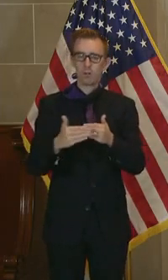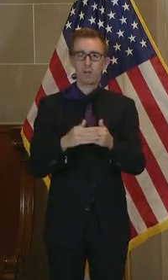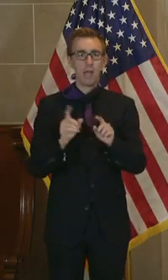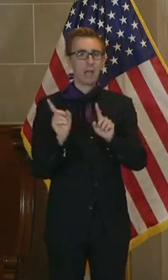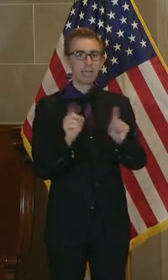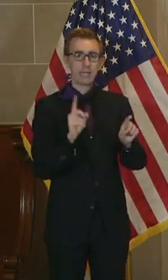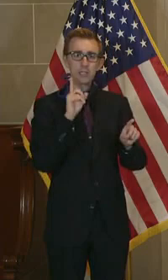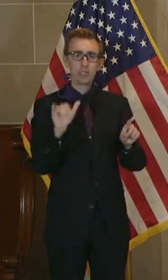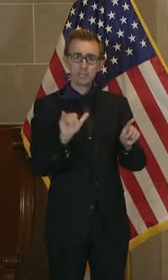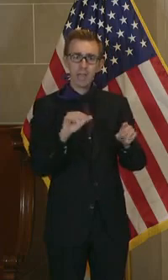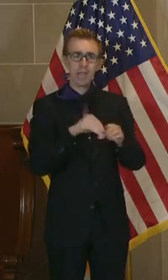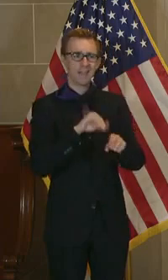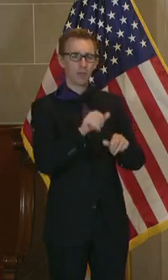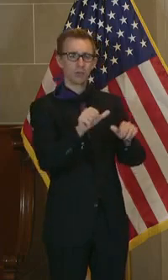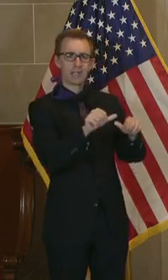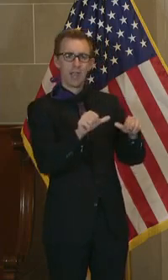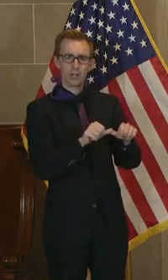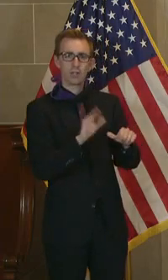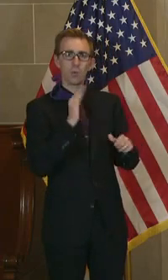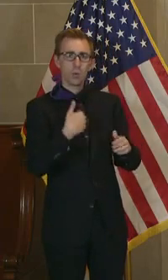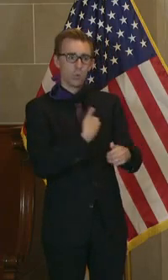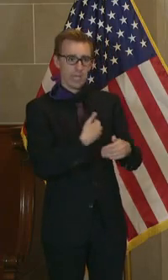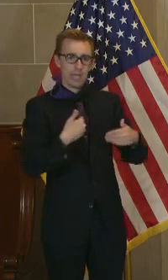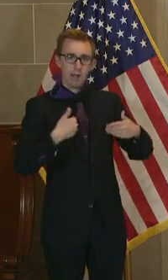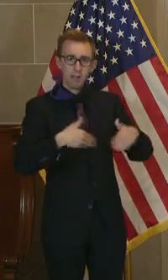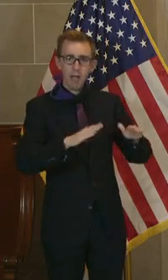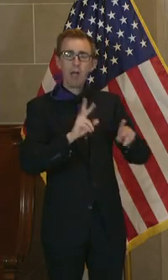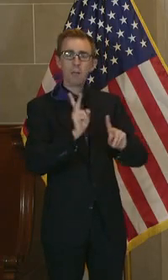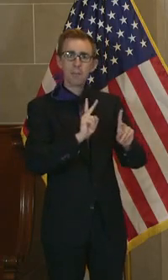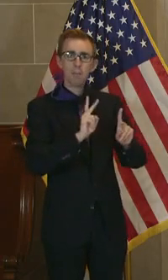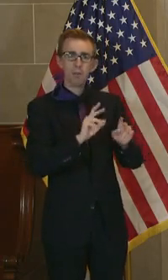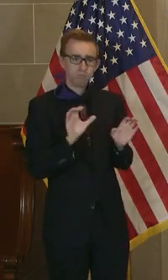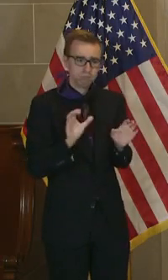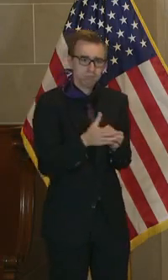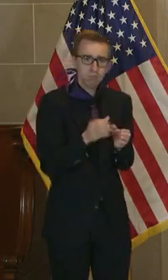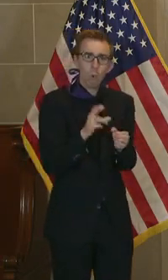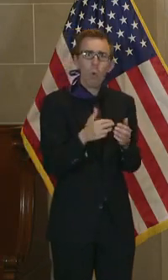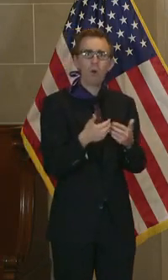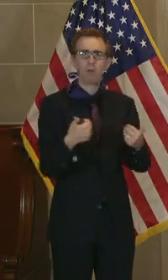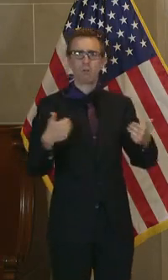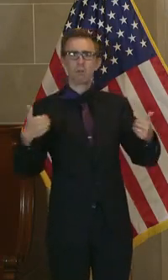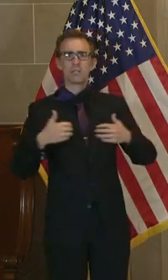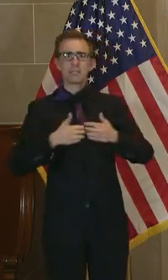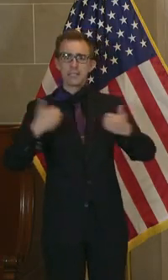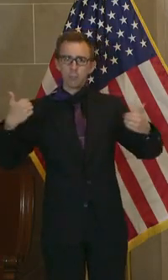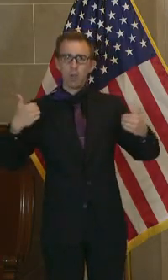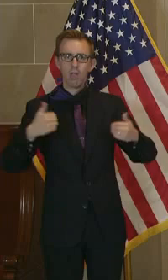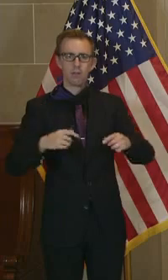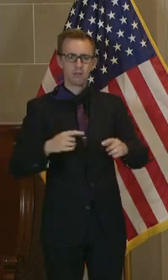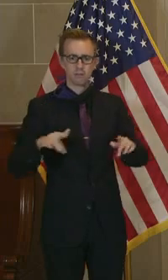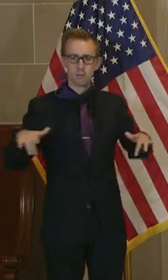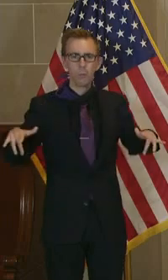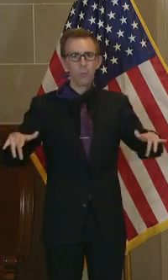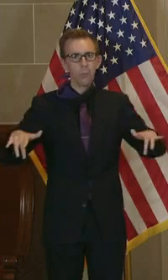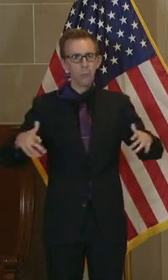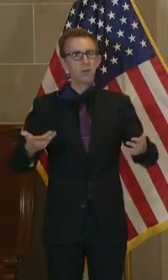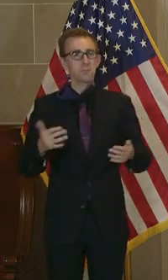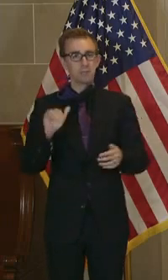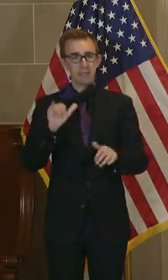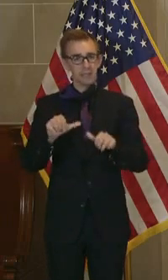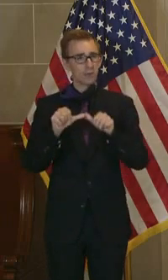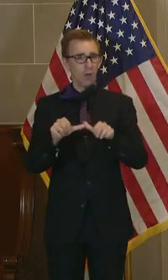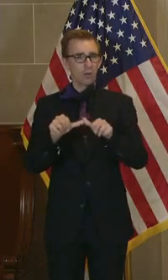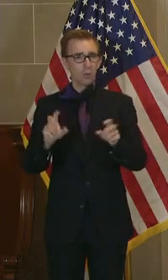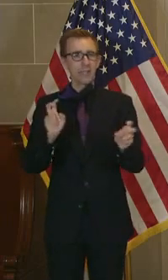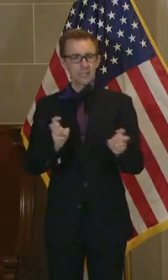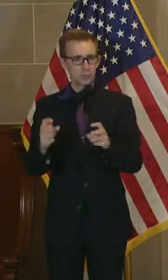looks like in some of the areas. Are we going to really let people be bunched up, or are we going to separate them by bleacher rows or whatever that is? But again, I think that's an ongoing